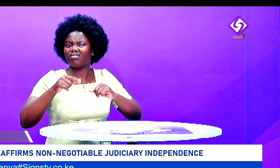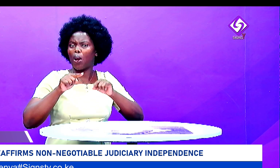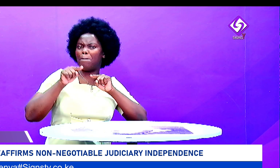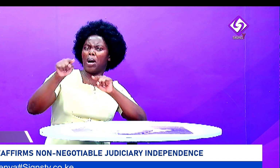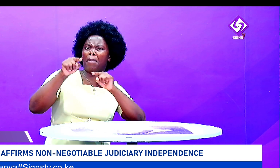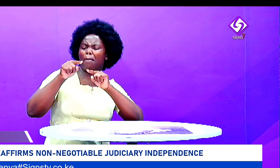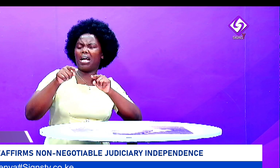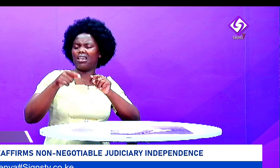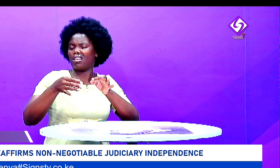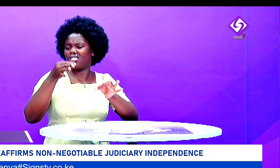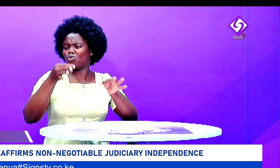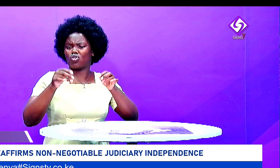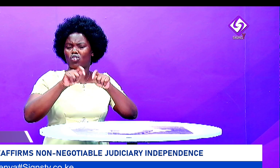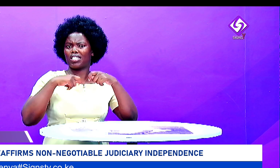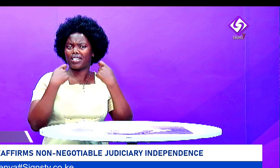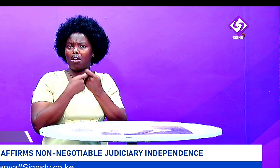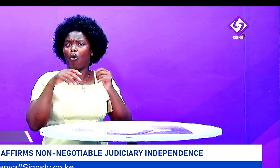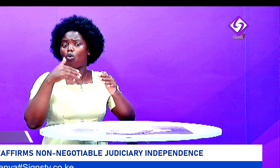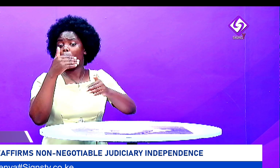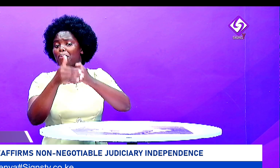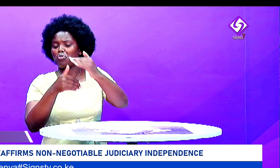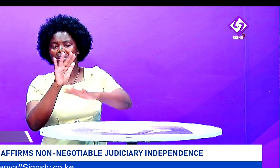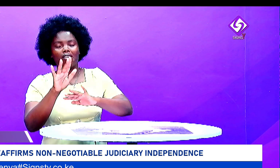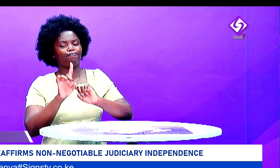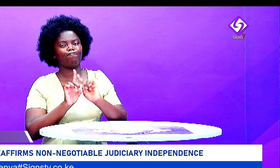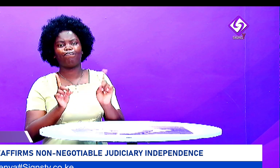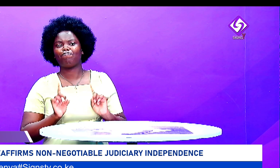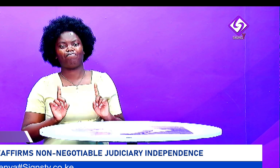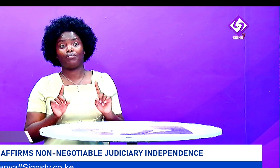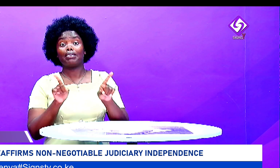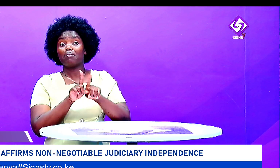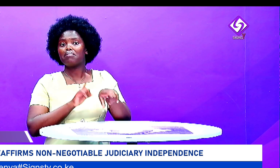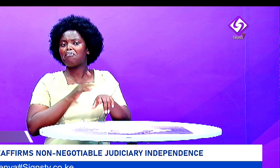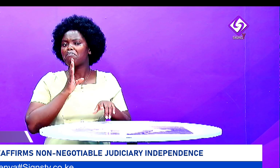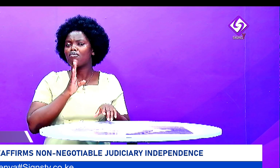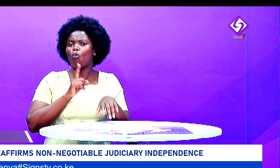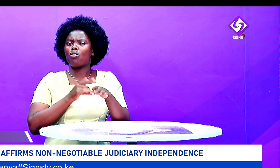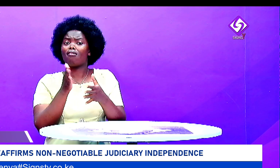public figure should attempt to intimidate or interfere with judicial